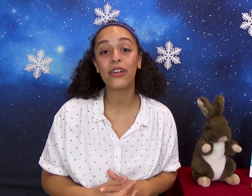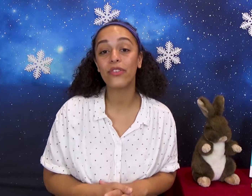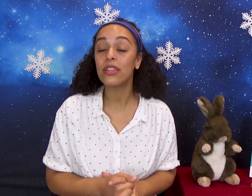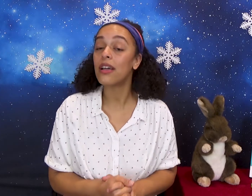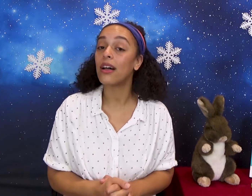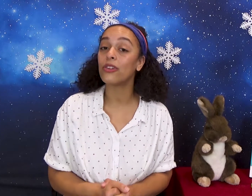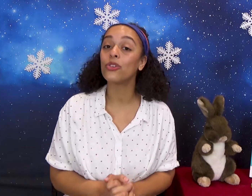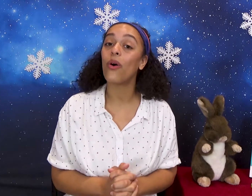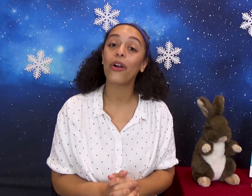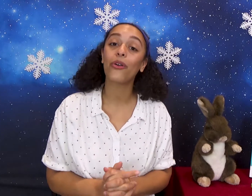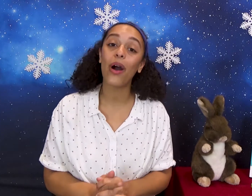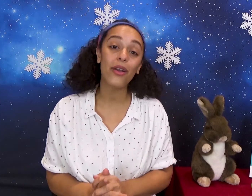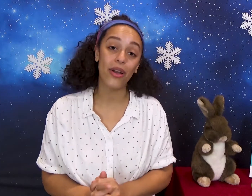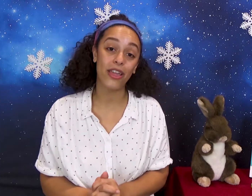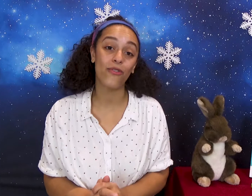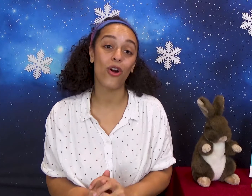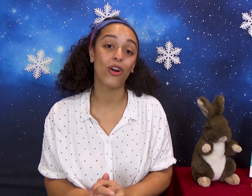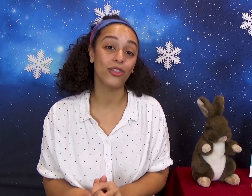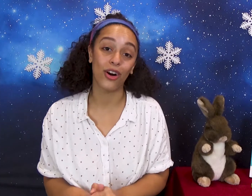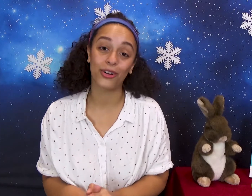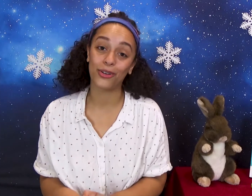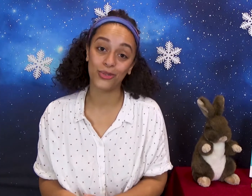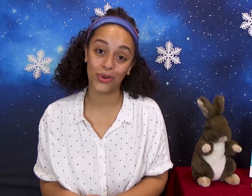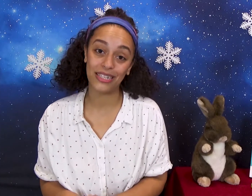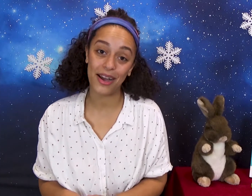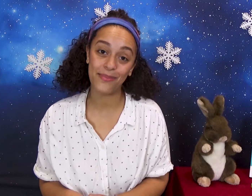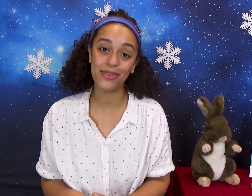infants and toddlers who aren't quite ready for our longer story times.